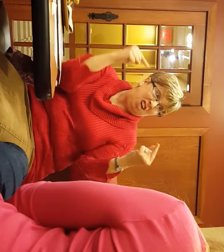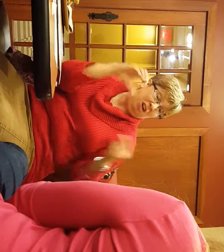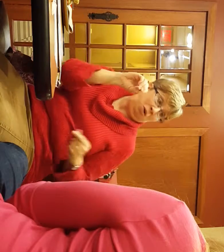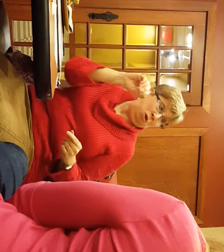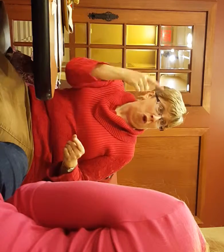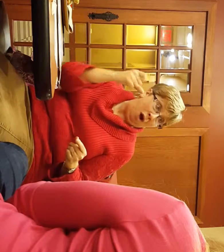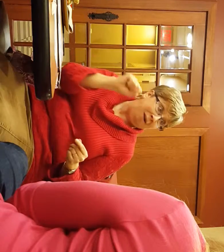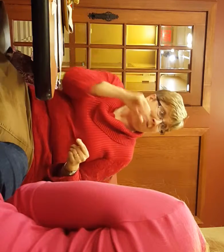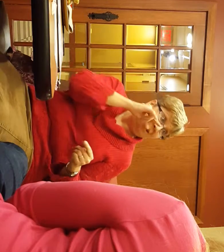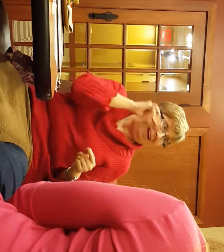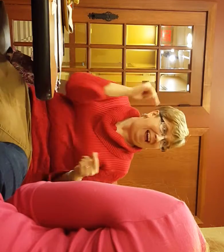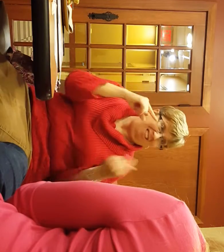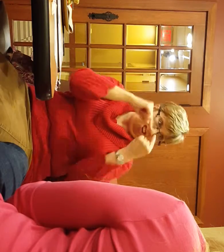there. And